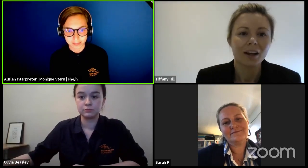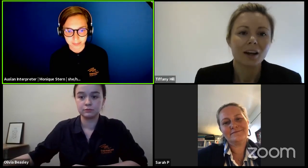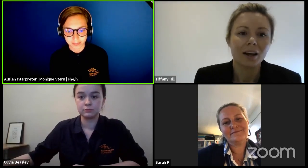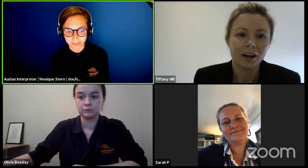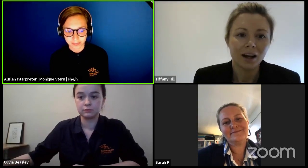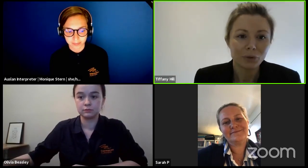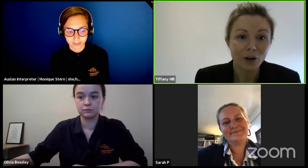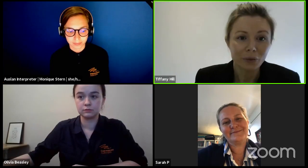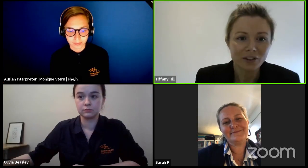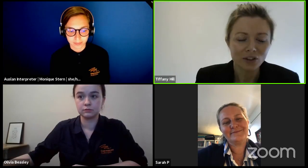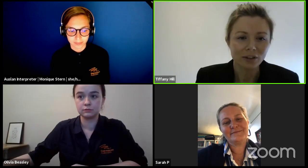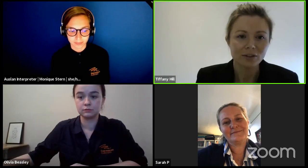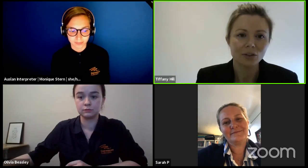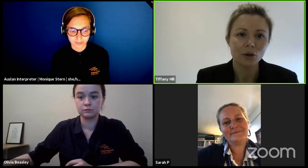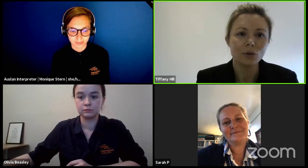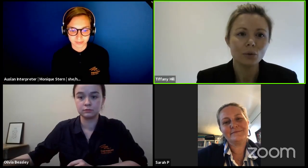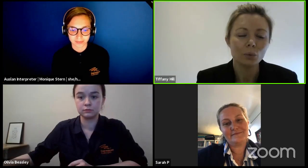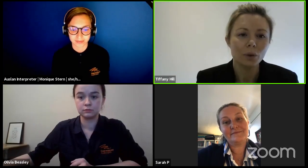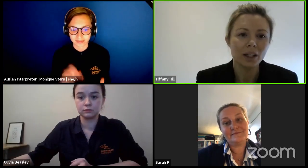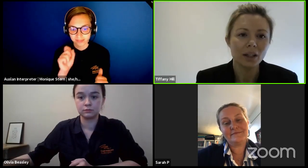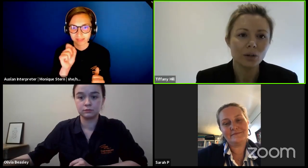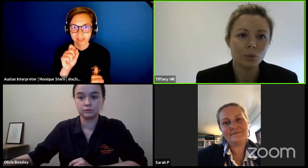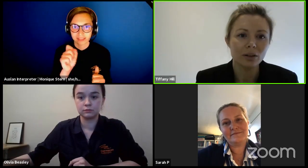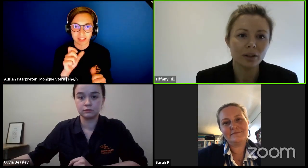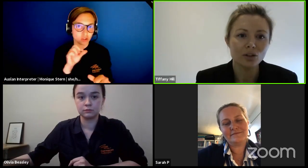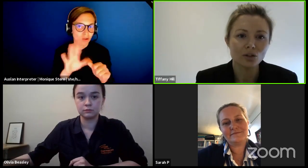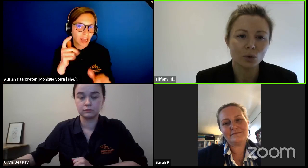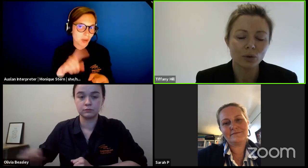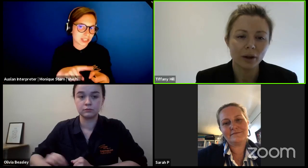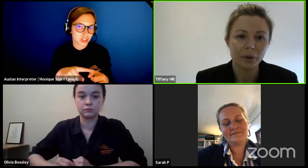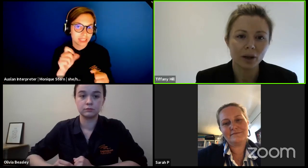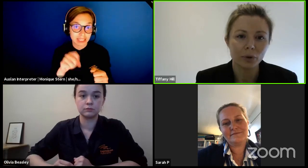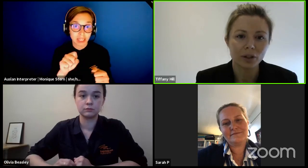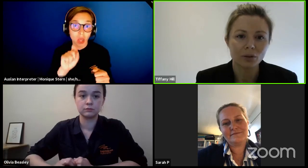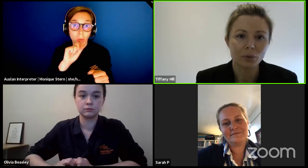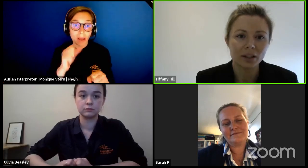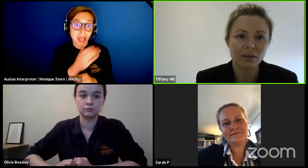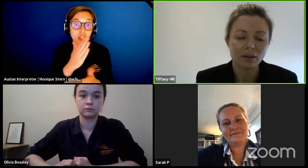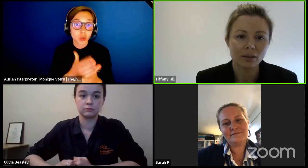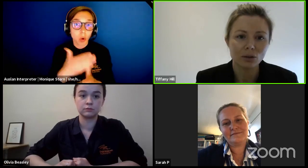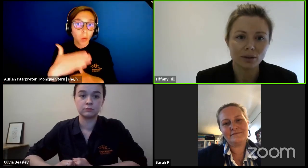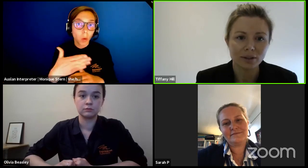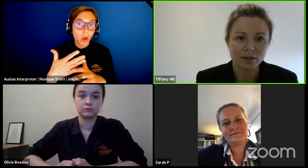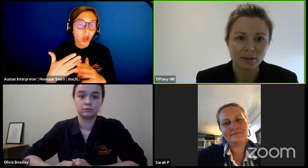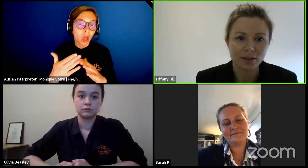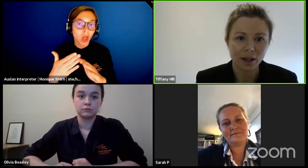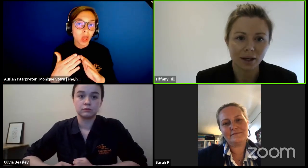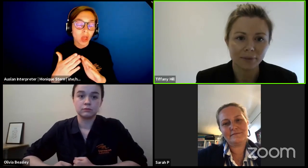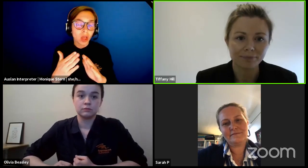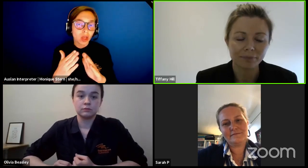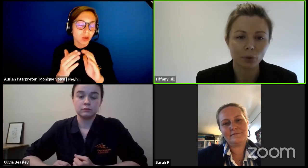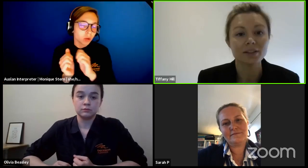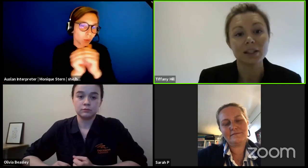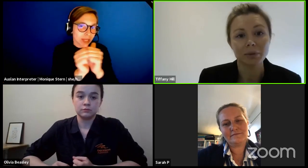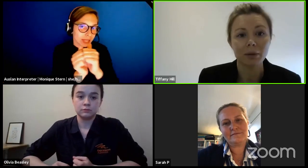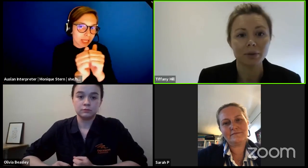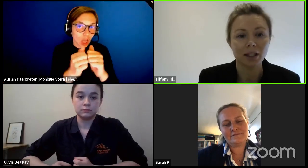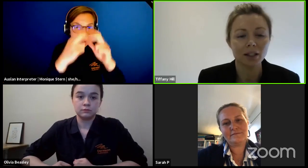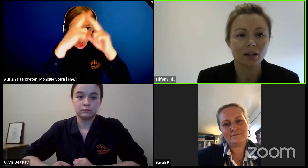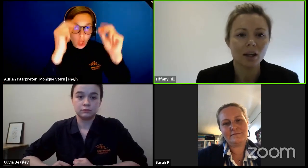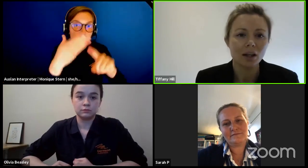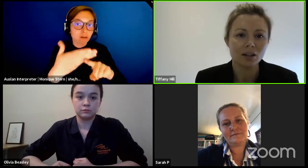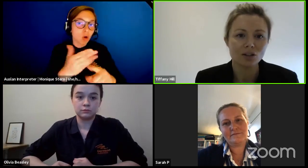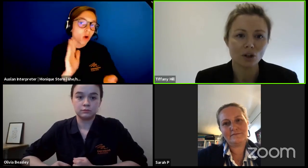Thanks. Great question. So we will ensure that we are working with the nurses prior to them